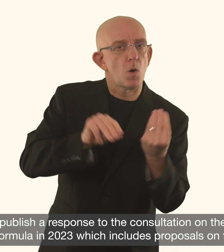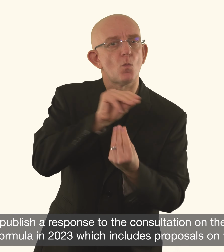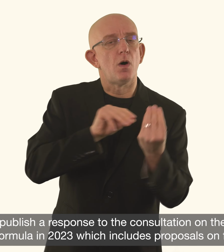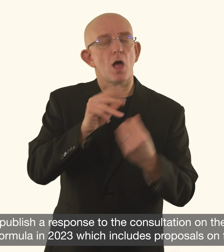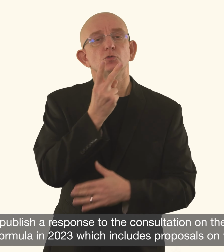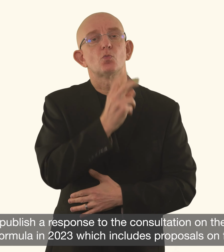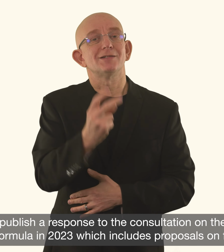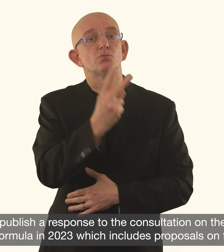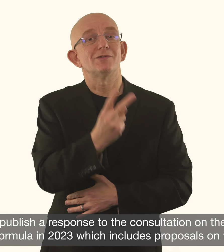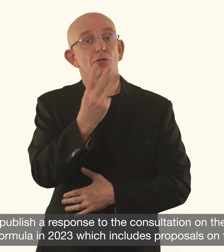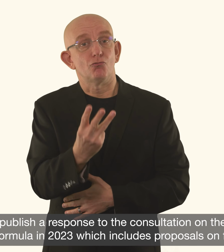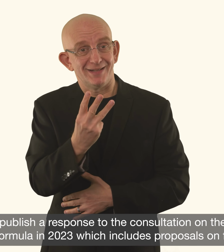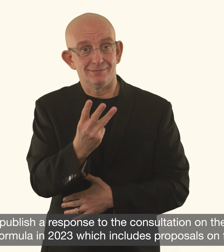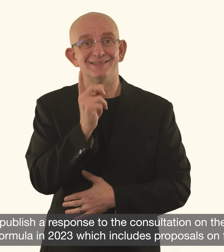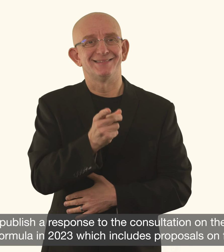which includes proposals on funding for SEND,